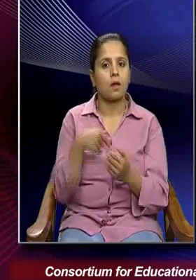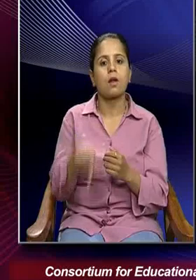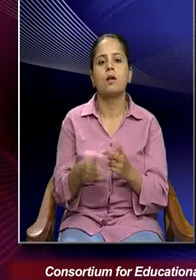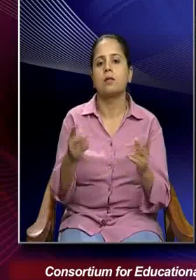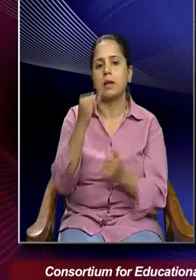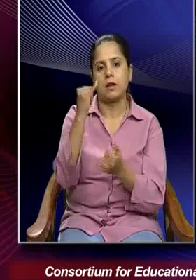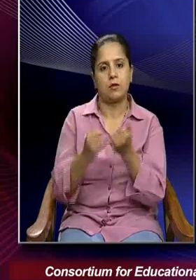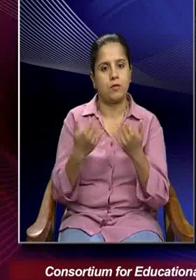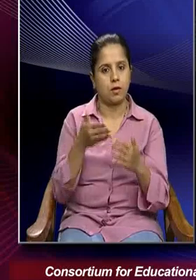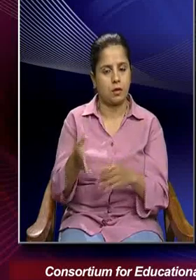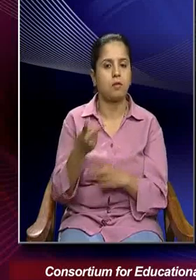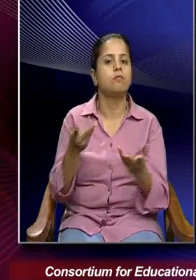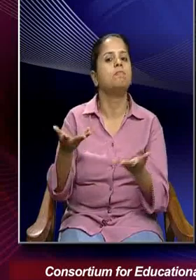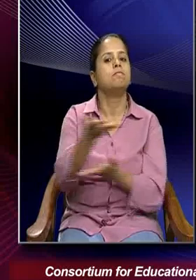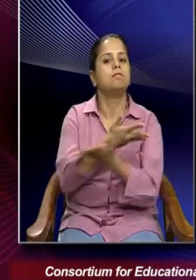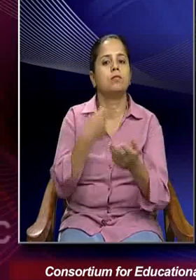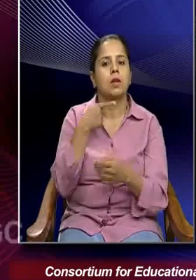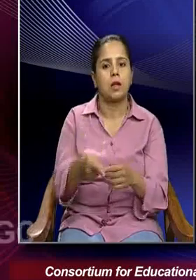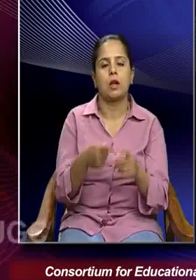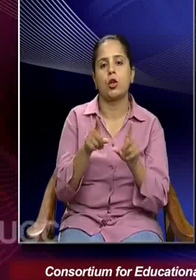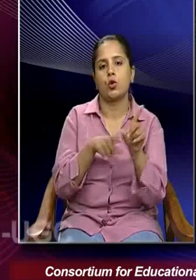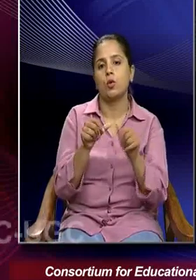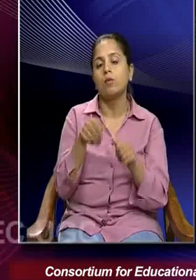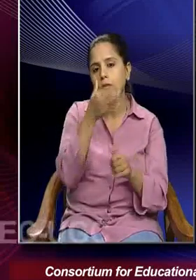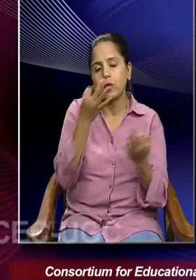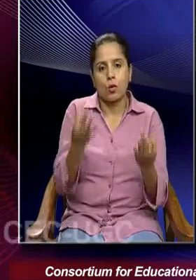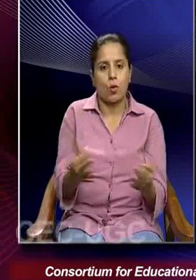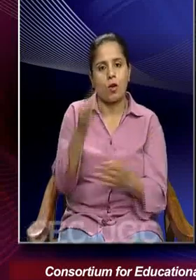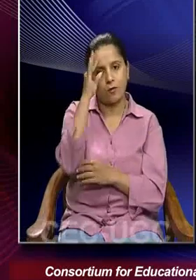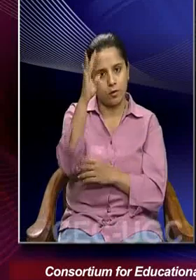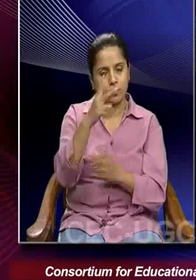with this we come to an end of a discussion on yoga philosophy.